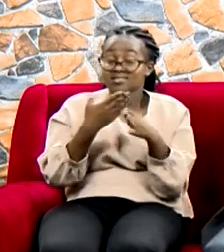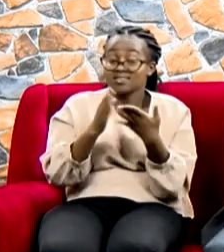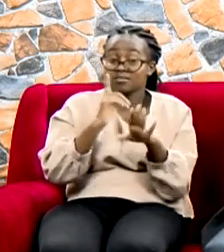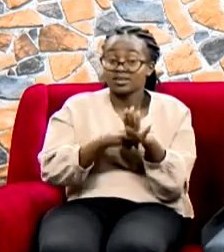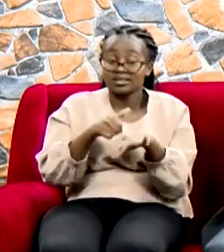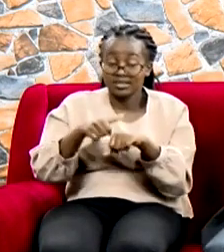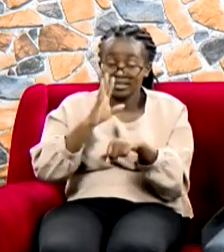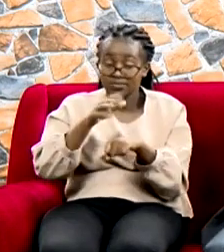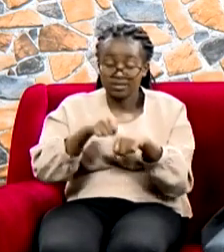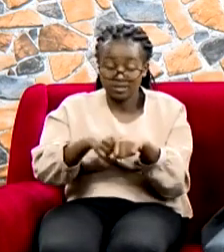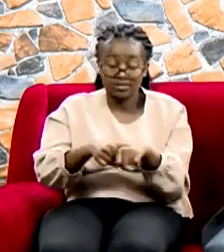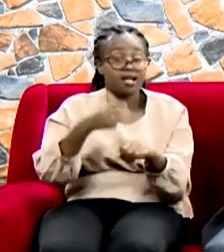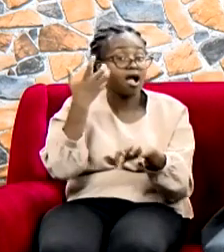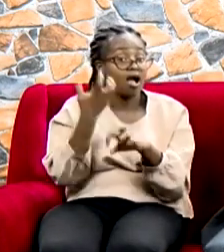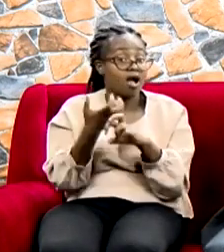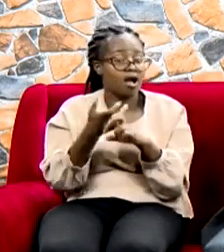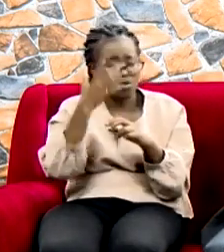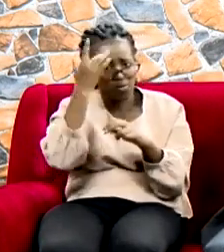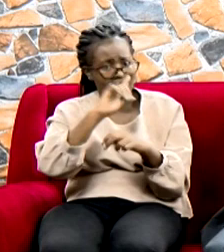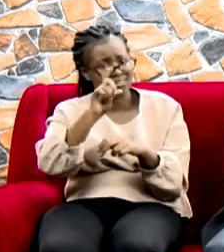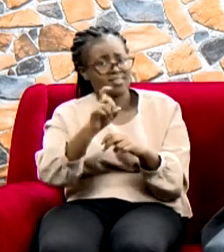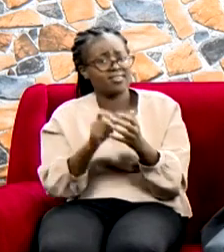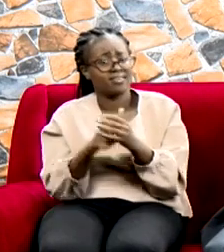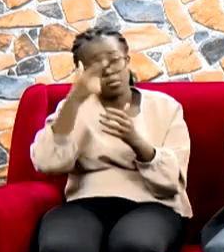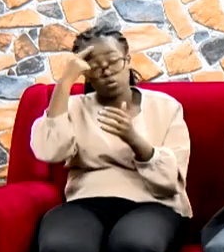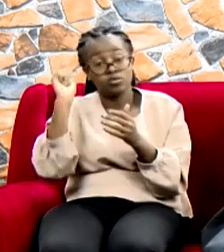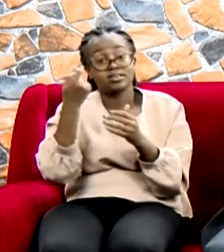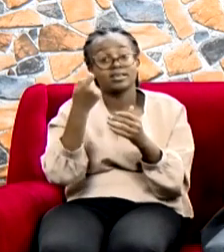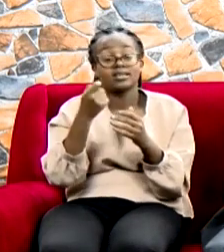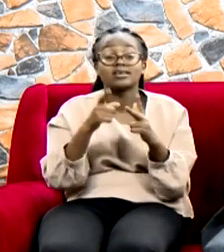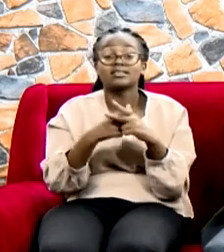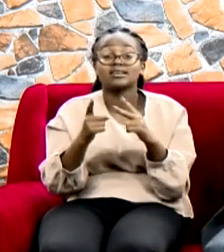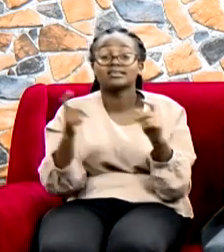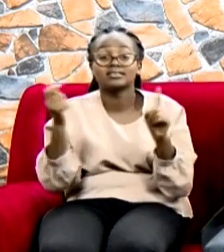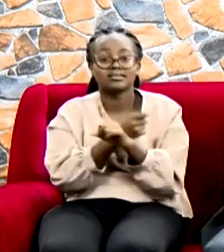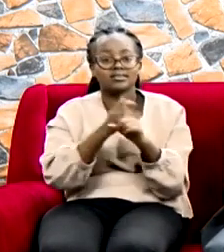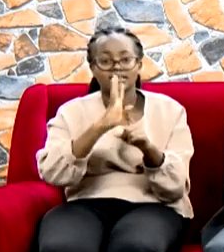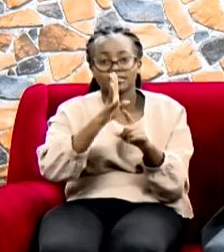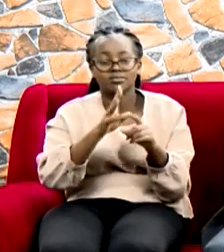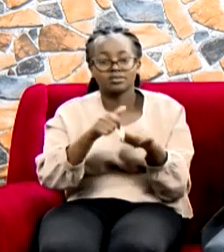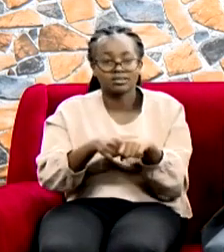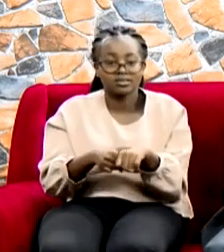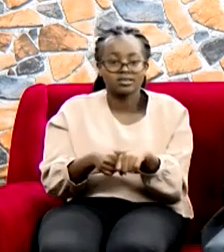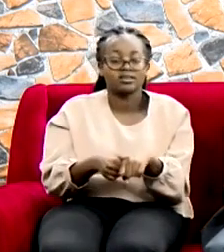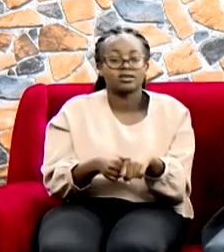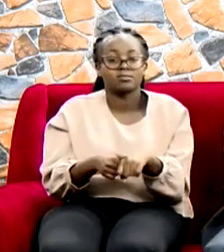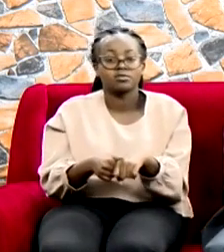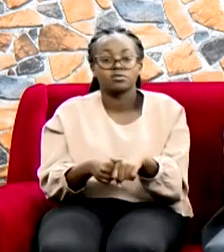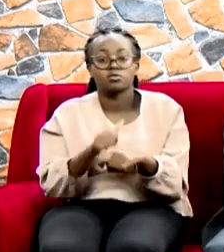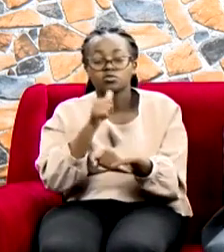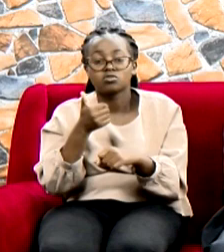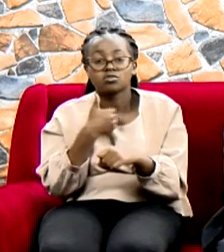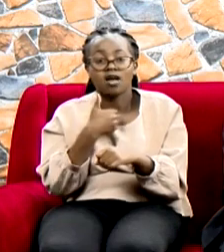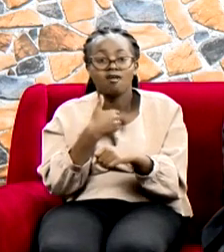speech therapist might be difficult. Why is that? Because Kenya just started training speech therapy recently and will not yet